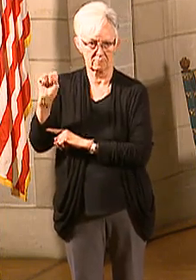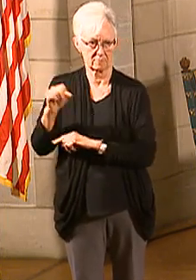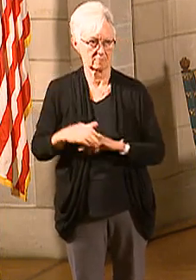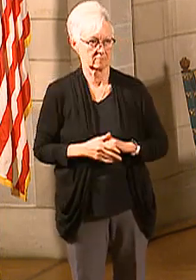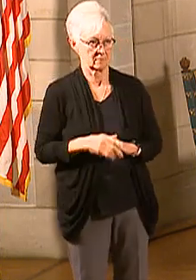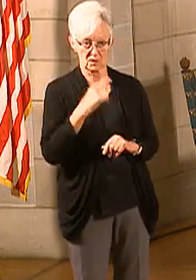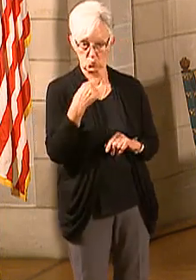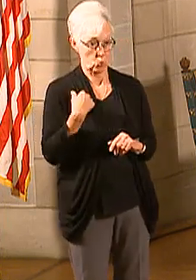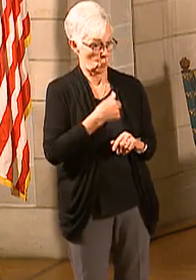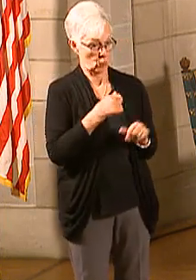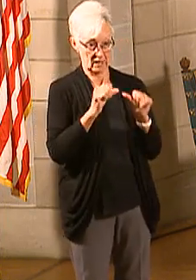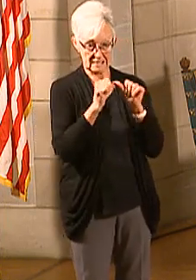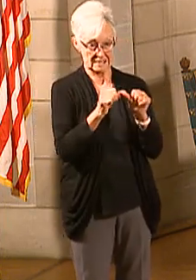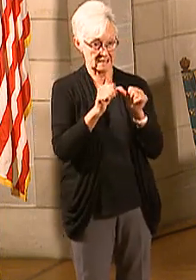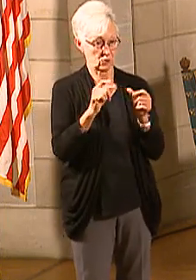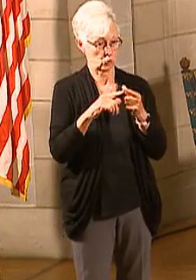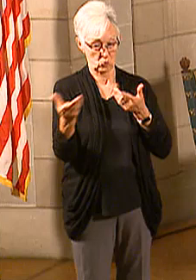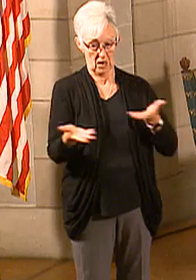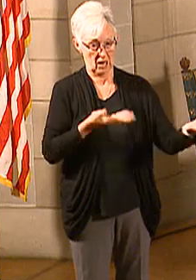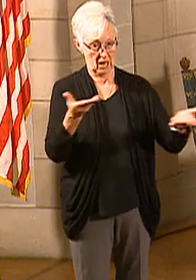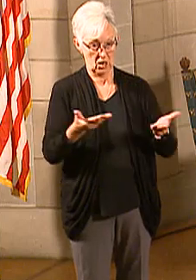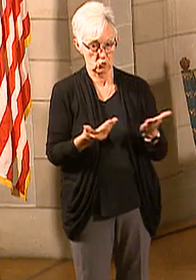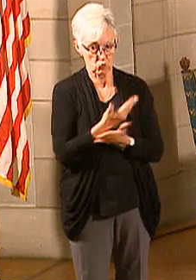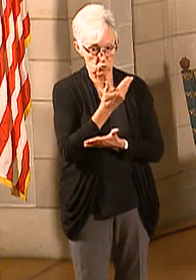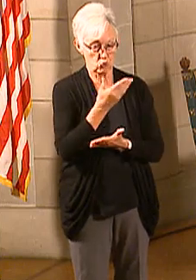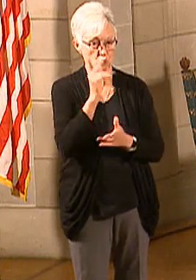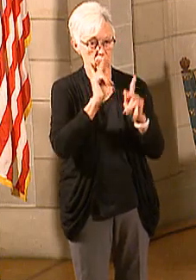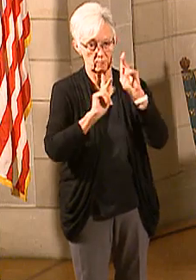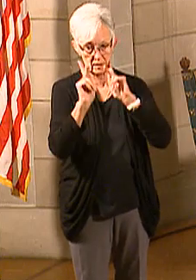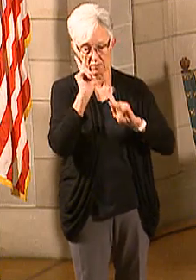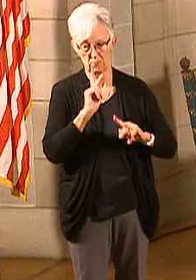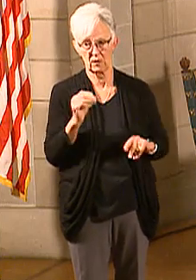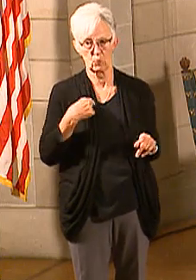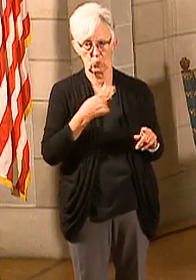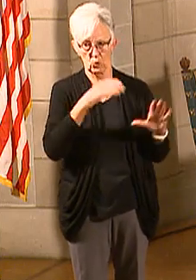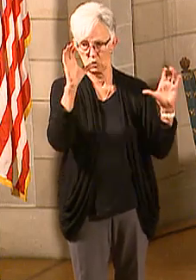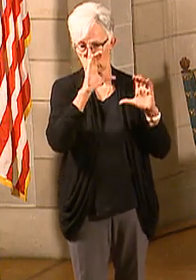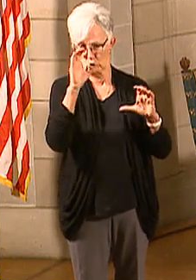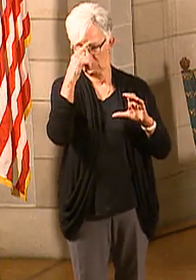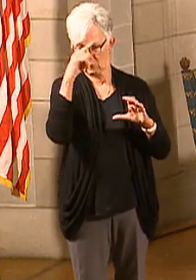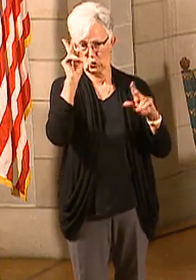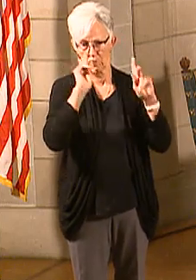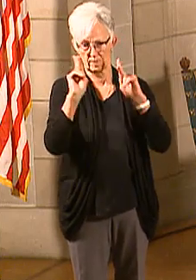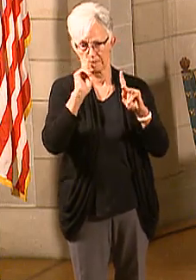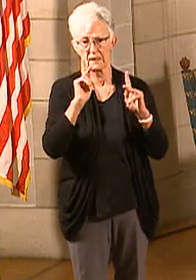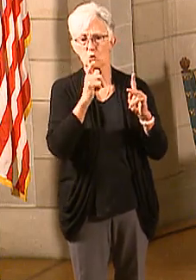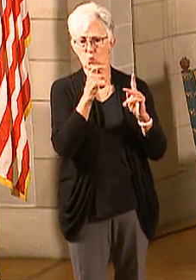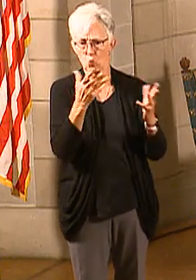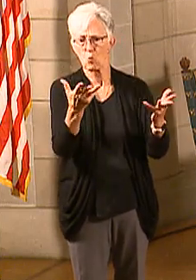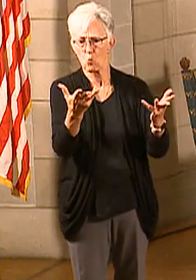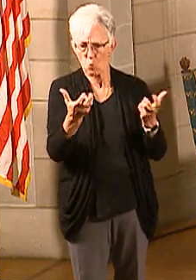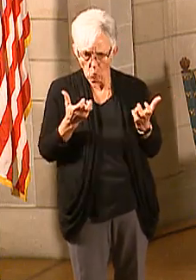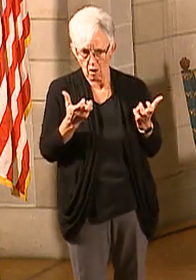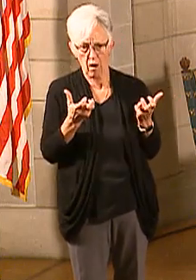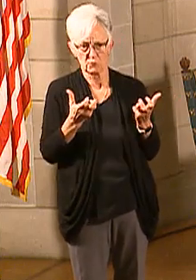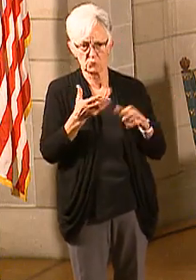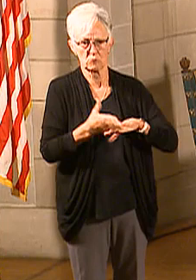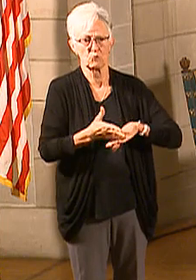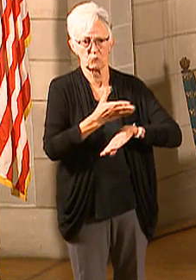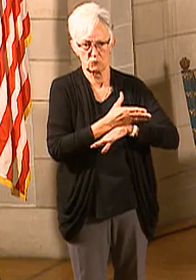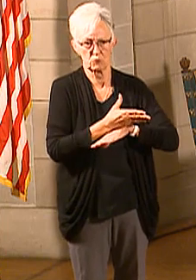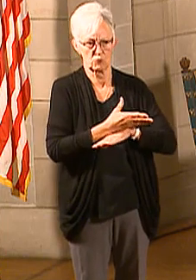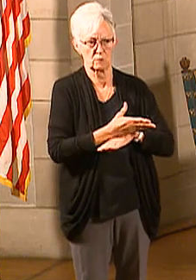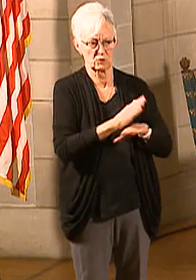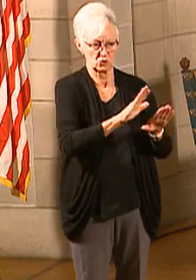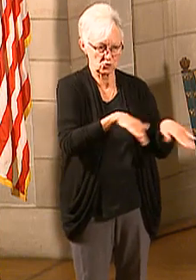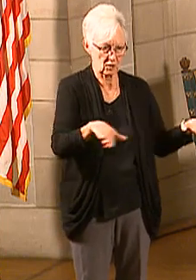over. We continue to onboard and really look for persons who want to make an impact in kids and families' life and